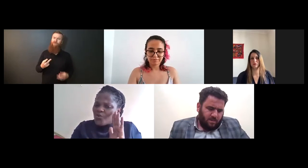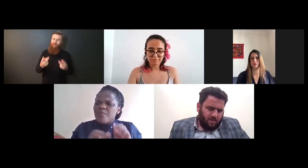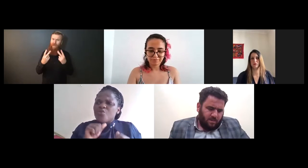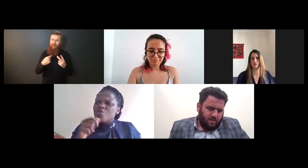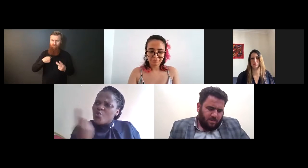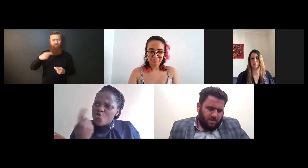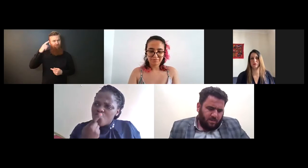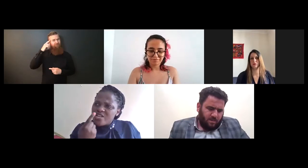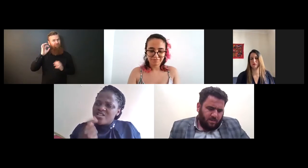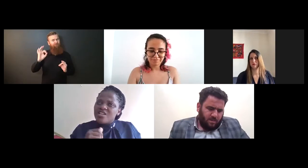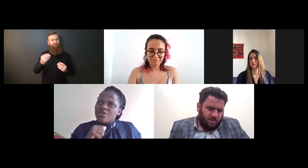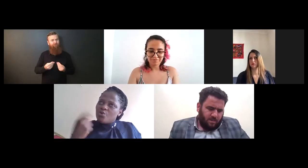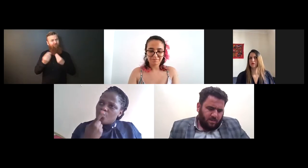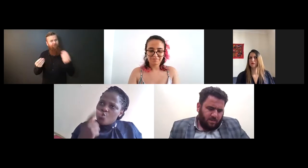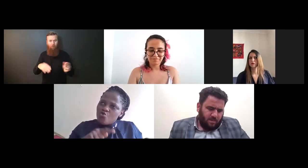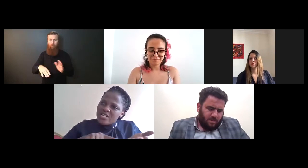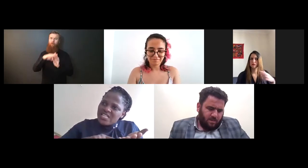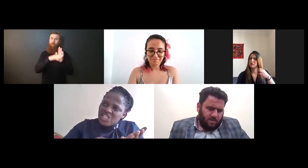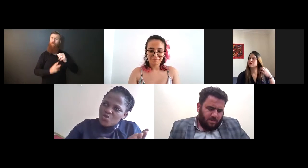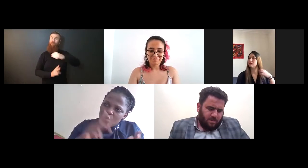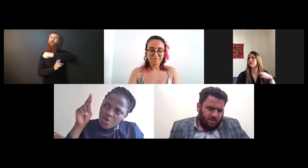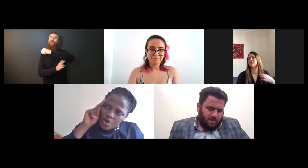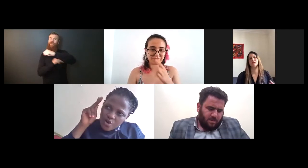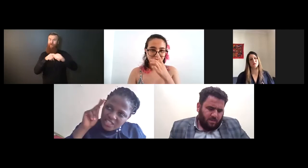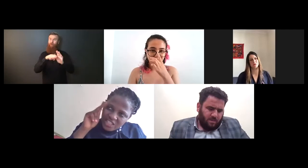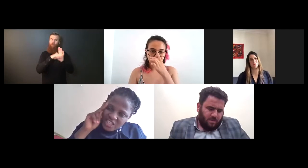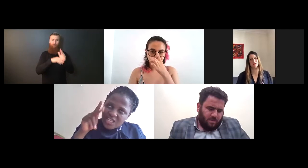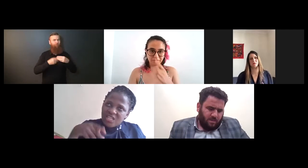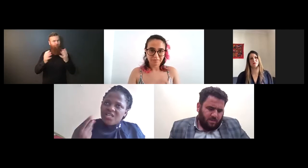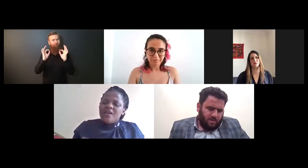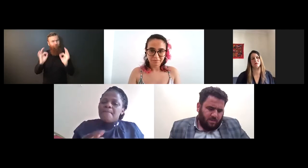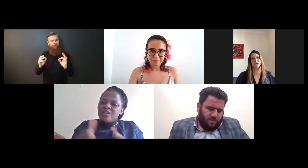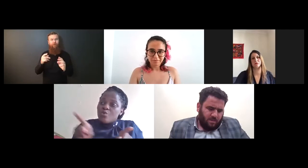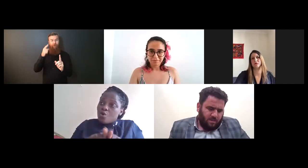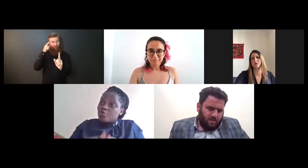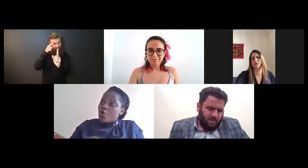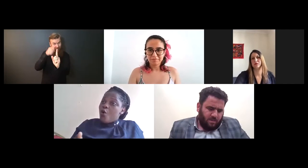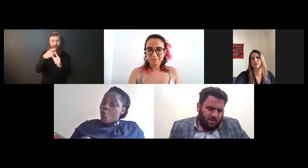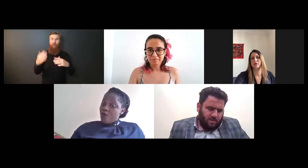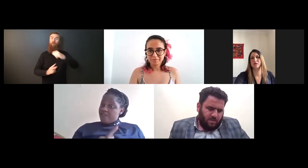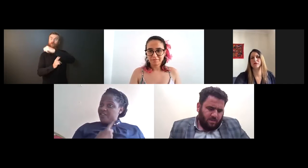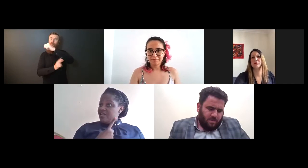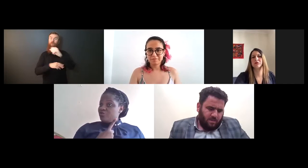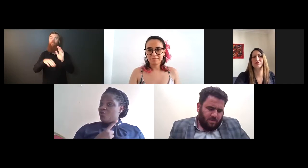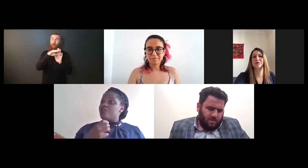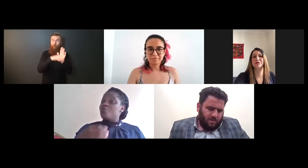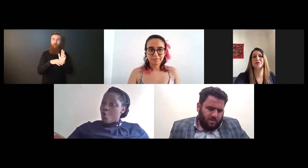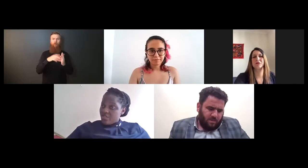Because it's from that program, not only on technical knowledge, but